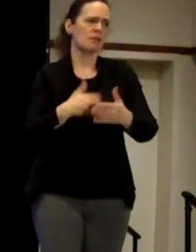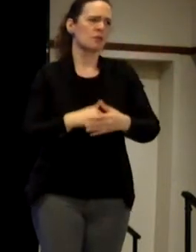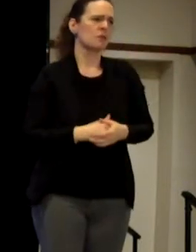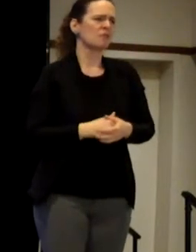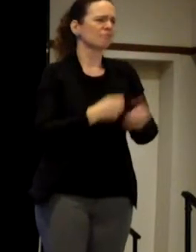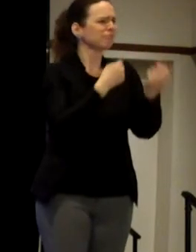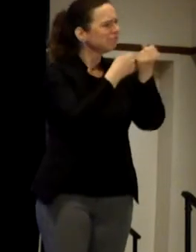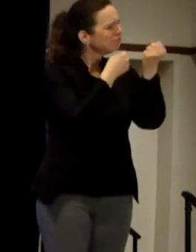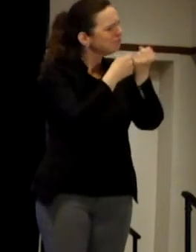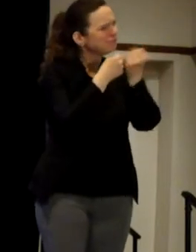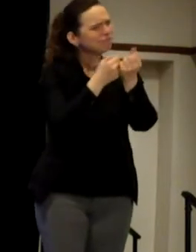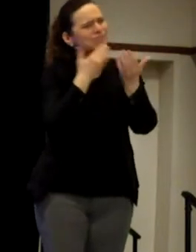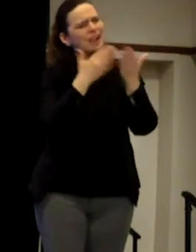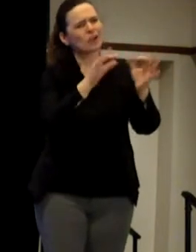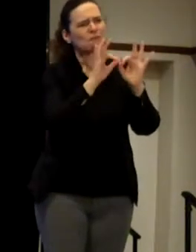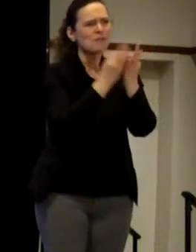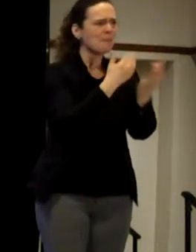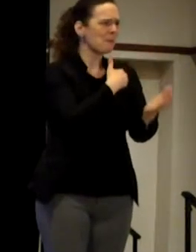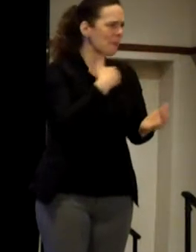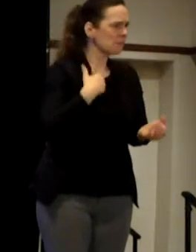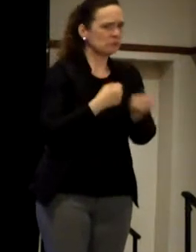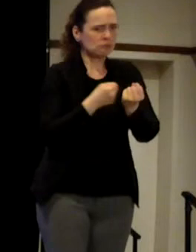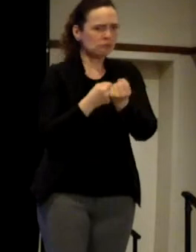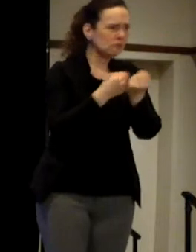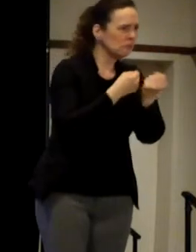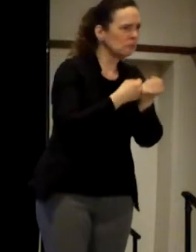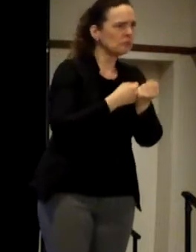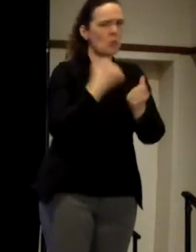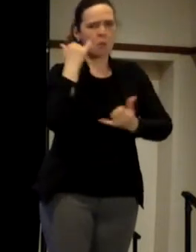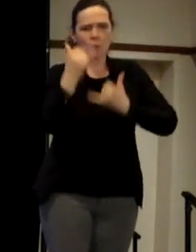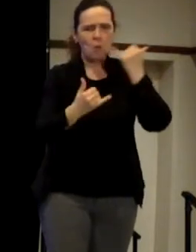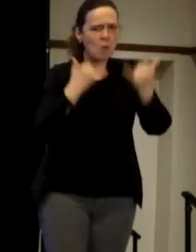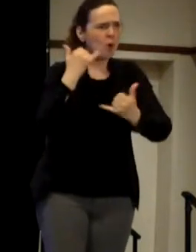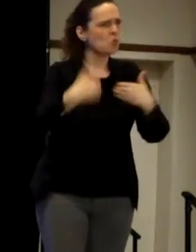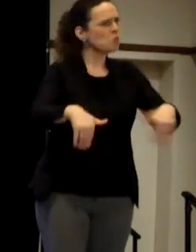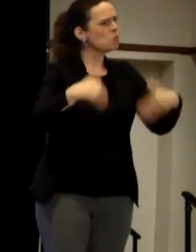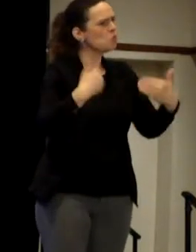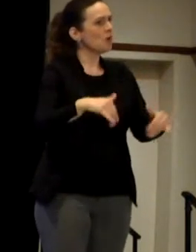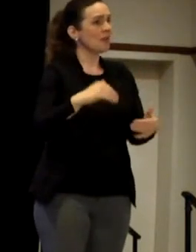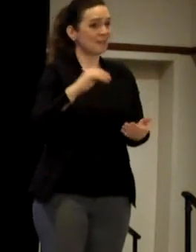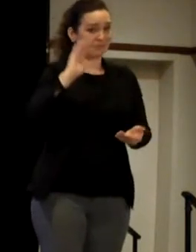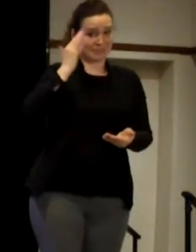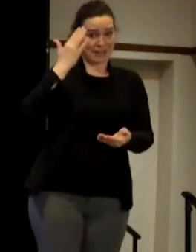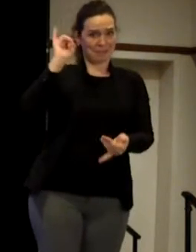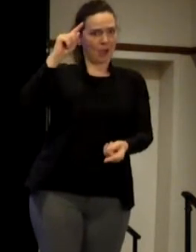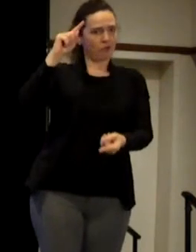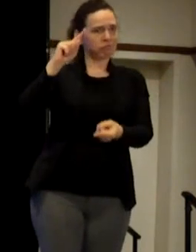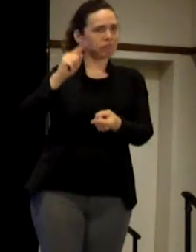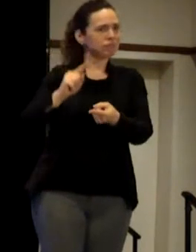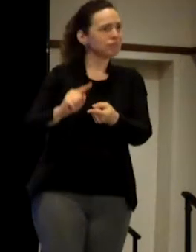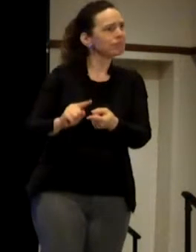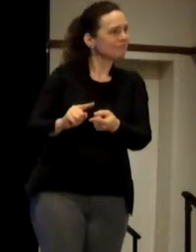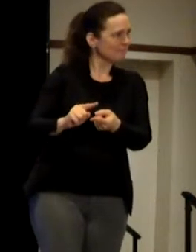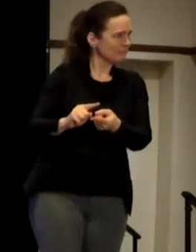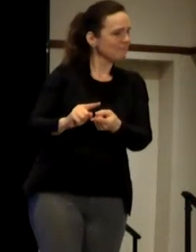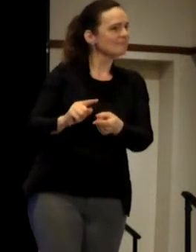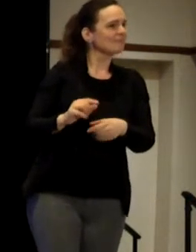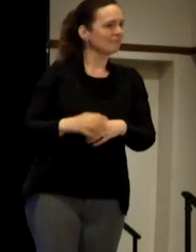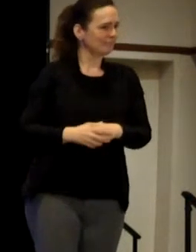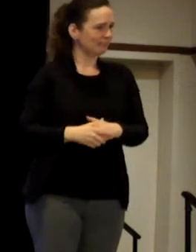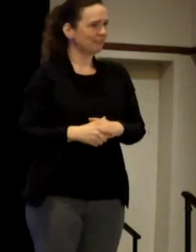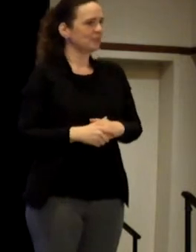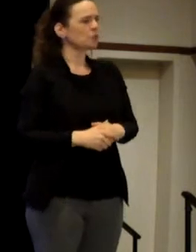neighbor. The phone calls have essentially stopped the last day. We haven't gotten any more. So what we're going to do is